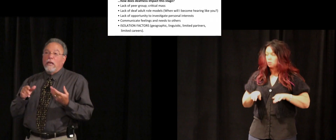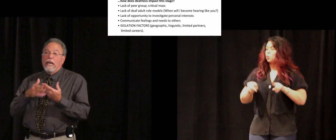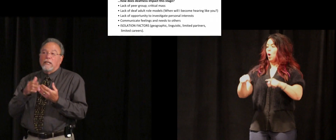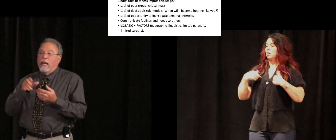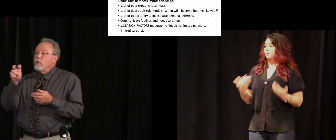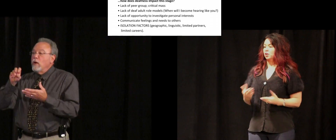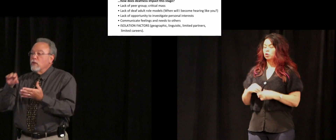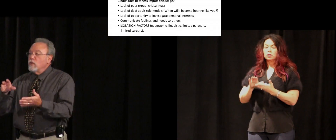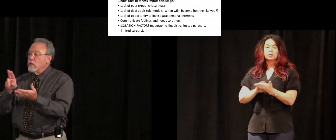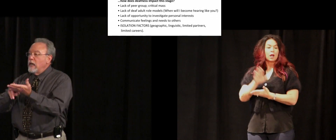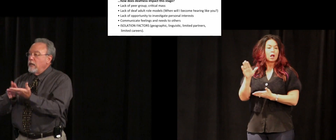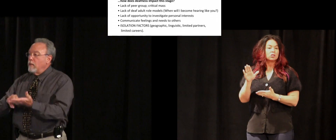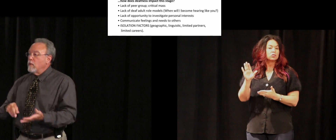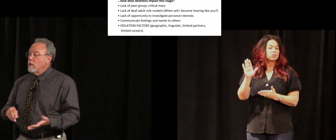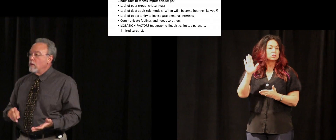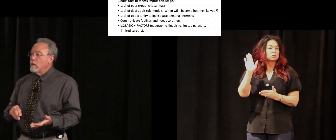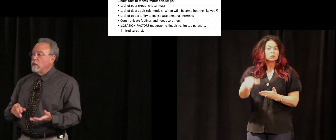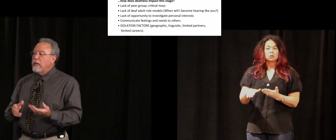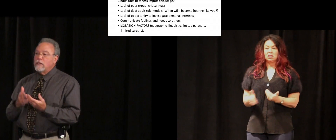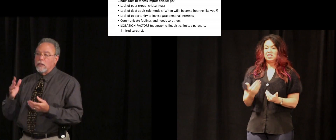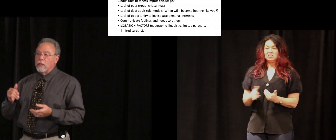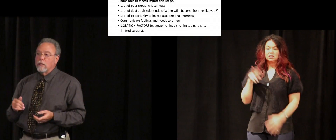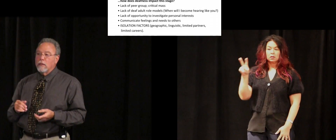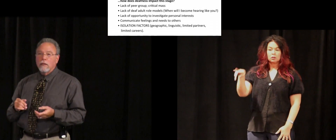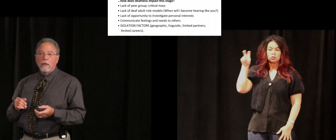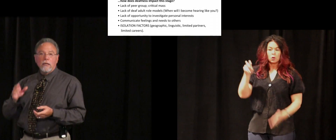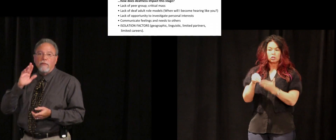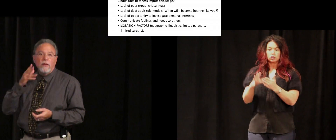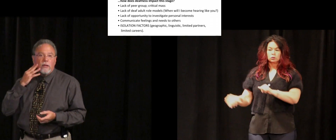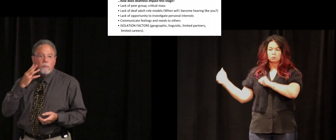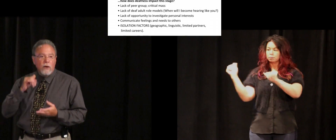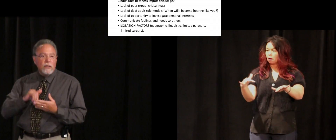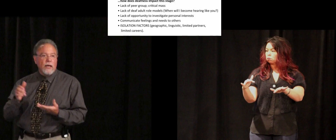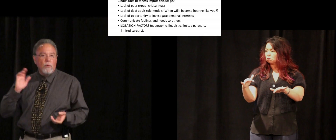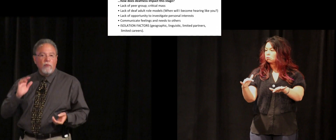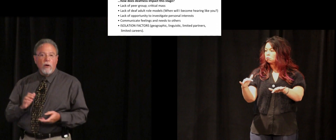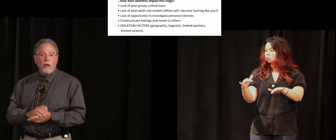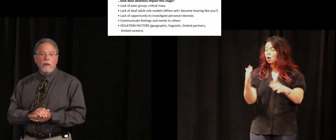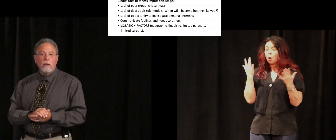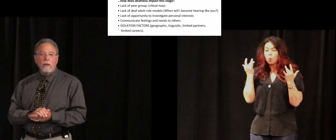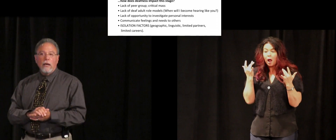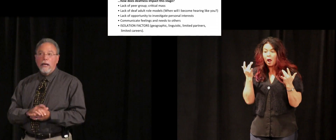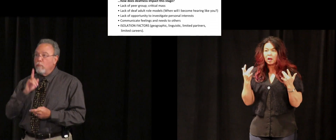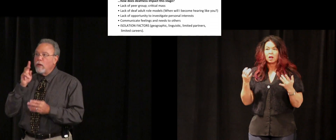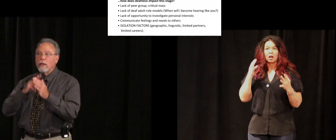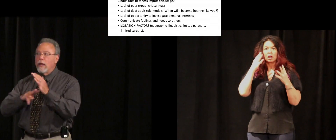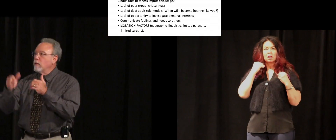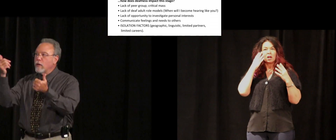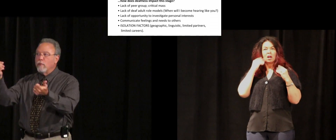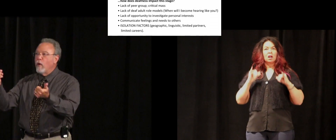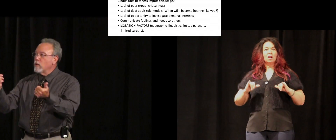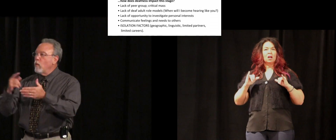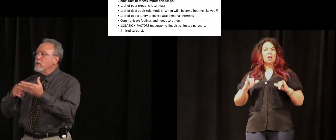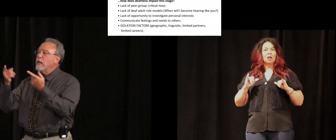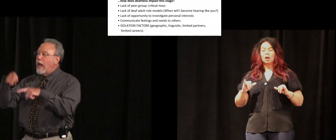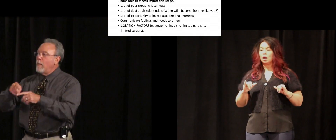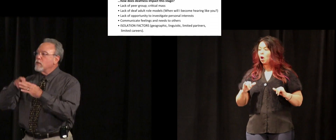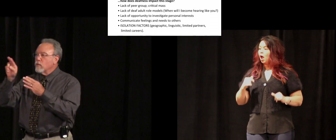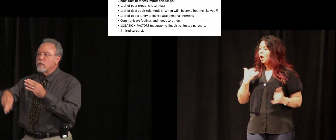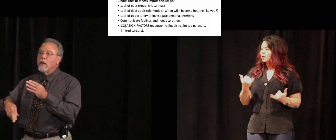improve. Motivation, you don't see it at all. Okay? And if a student is anxious, they just cannot